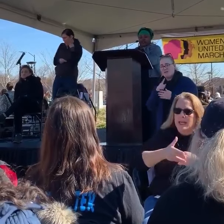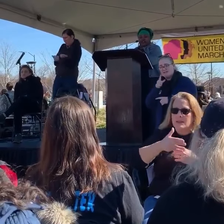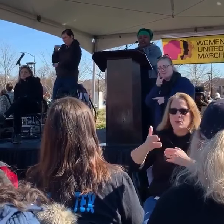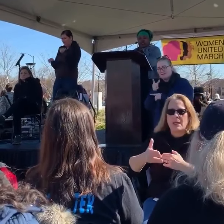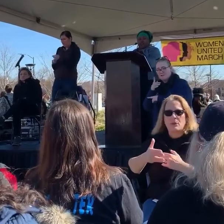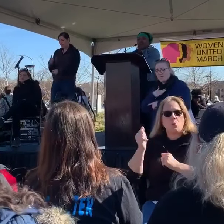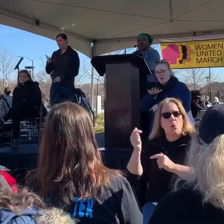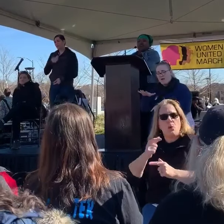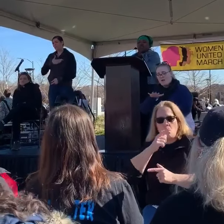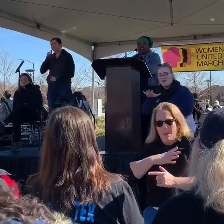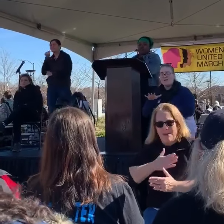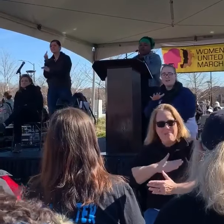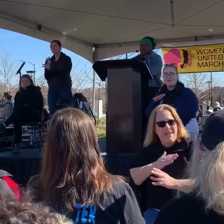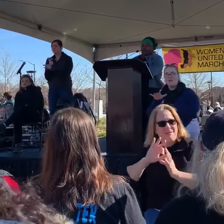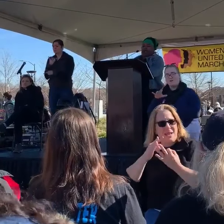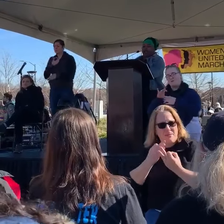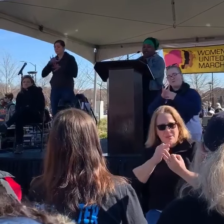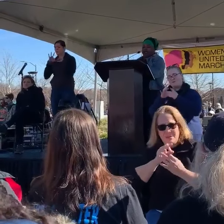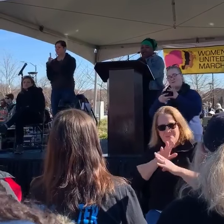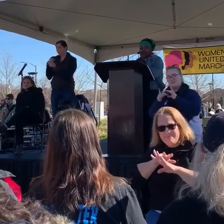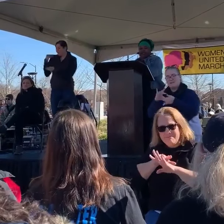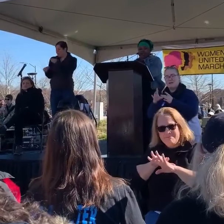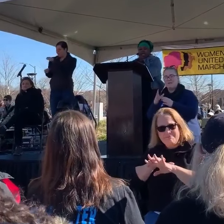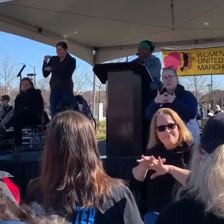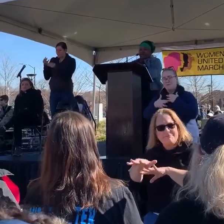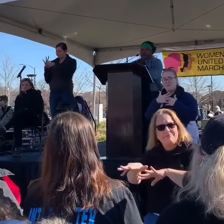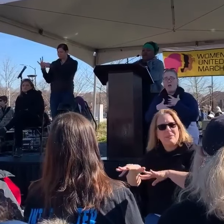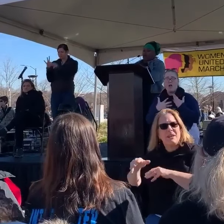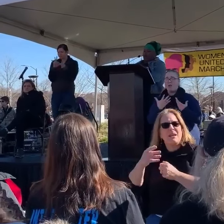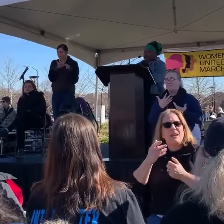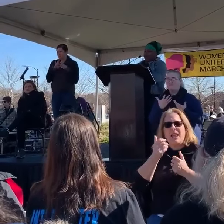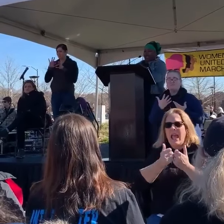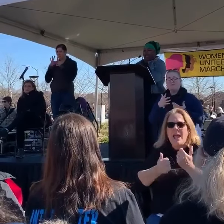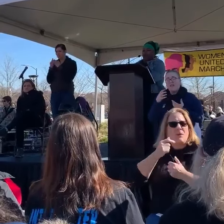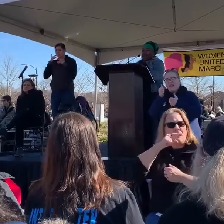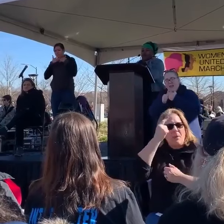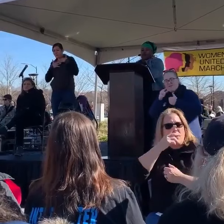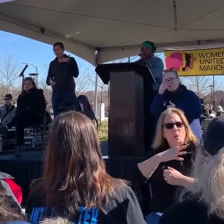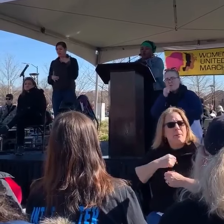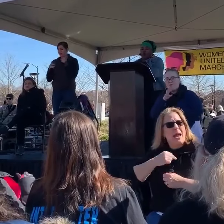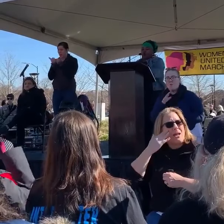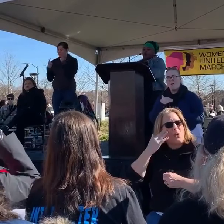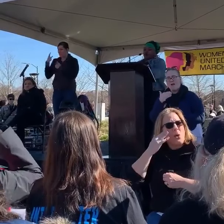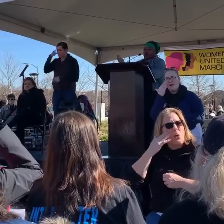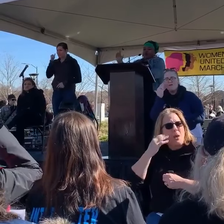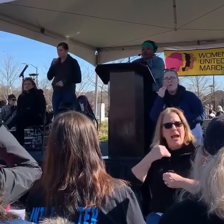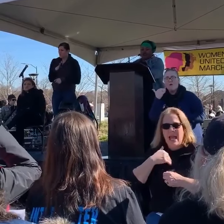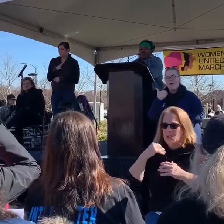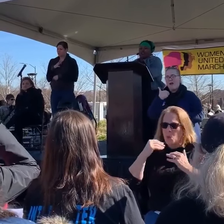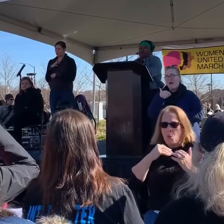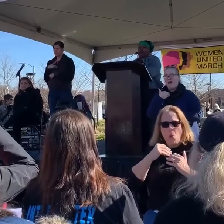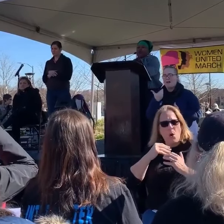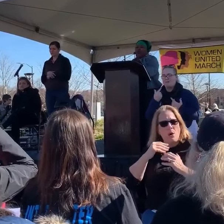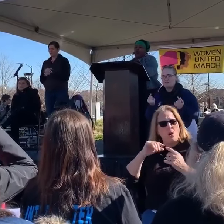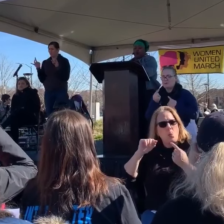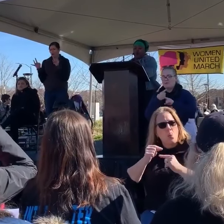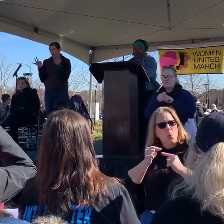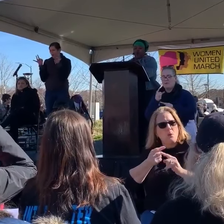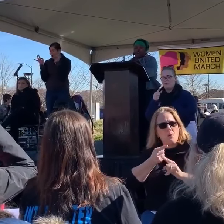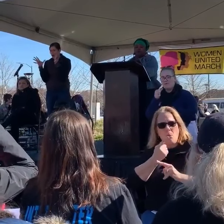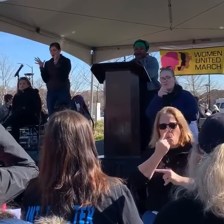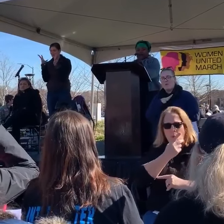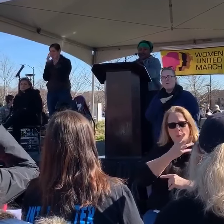my village. Those connected by blood and not. Every black woman that I know has a war wound from one of these women